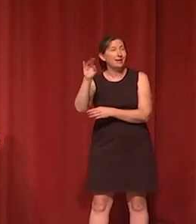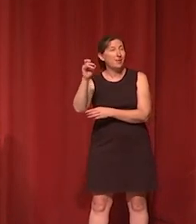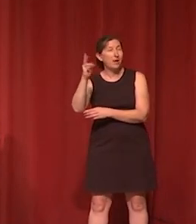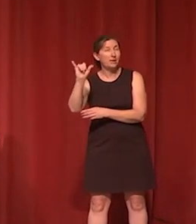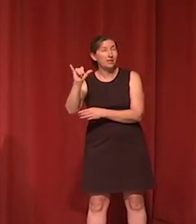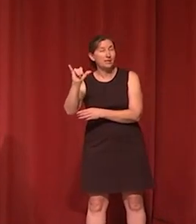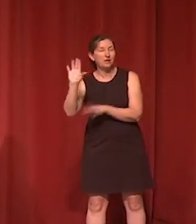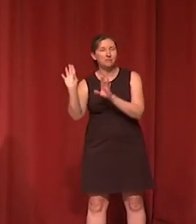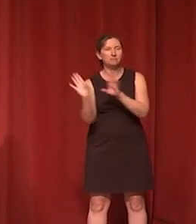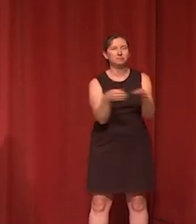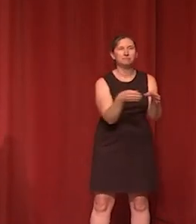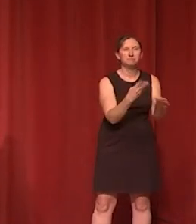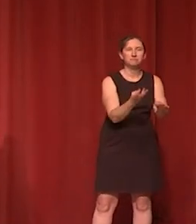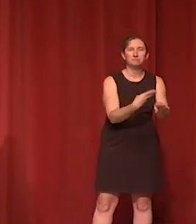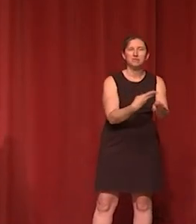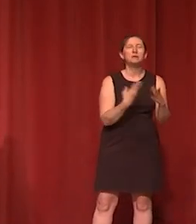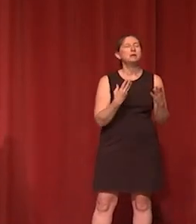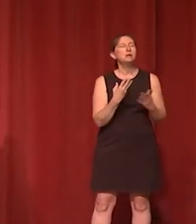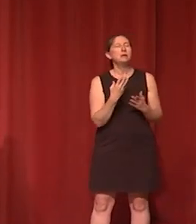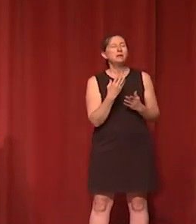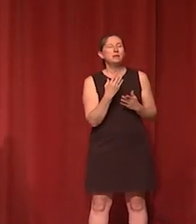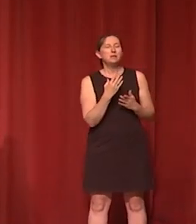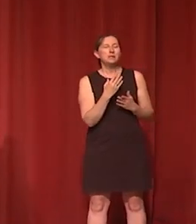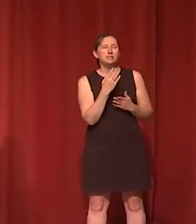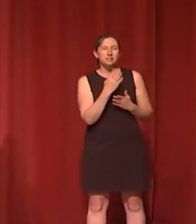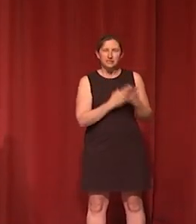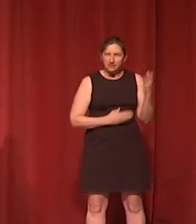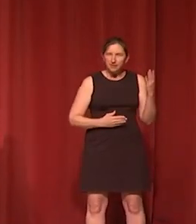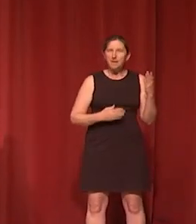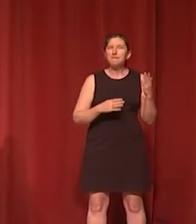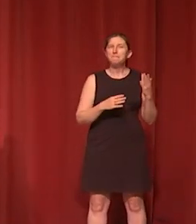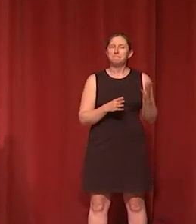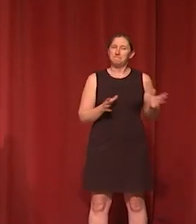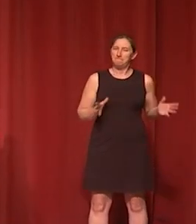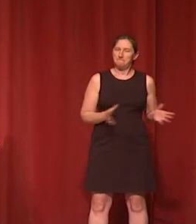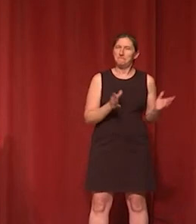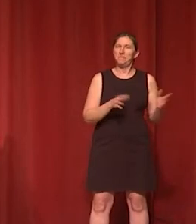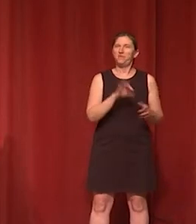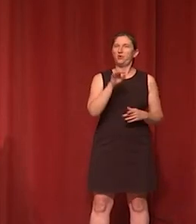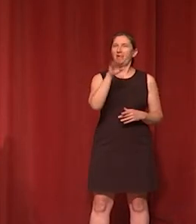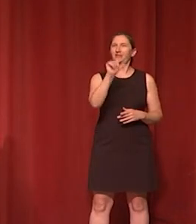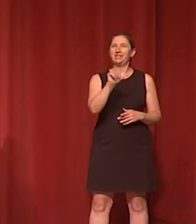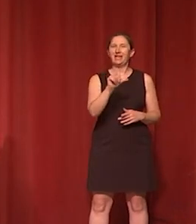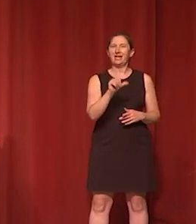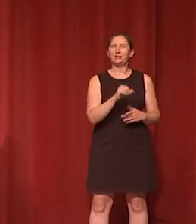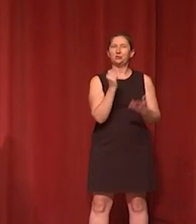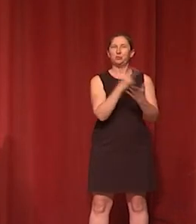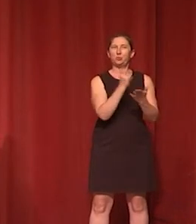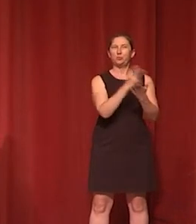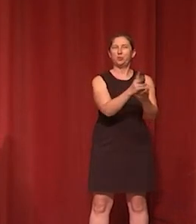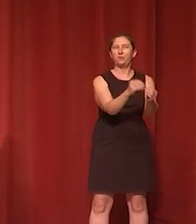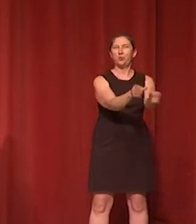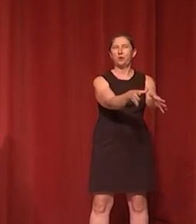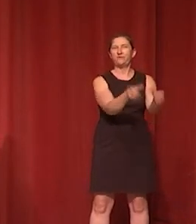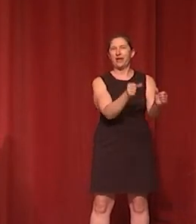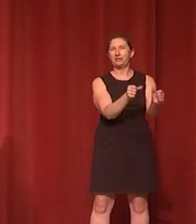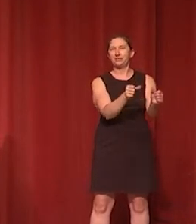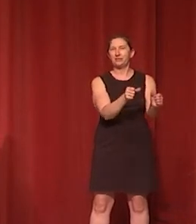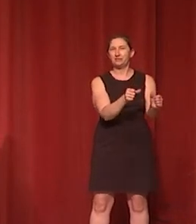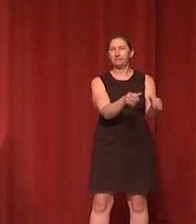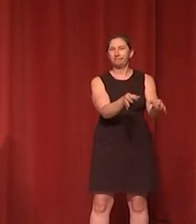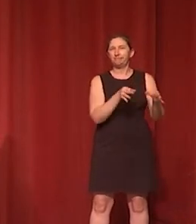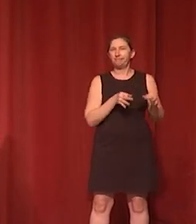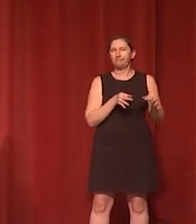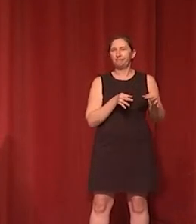some acceleration in those pathways that the FDA does, where they try to bring those products to market faster. So that's why you're also seeing some of these